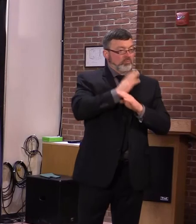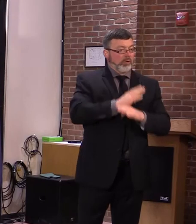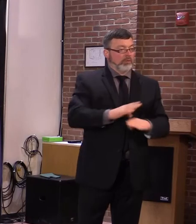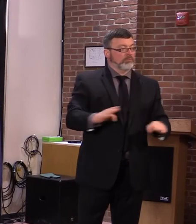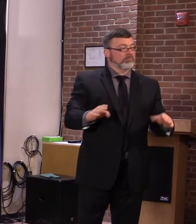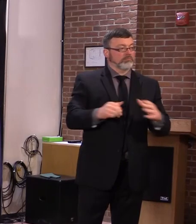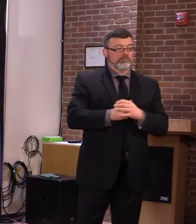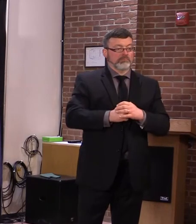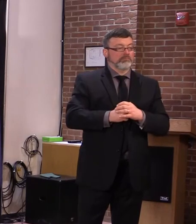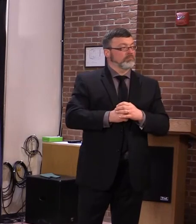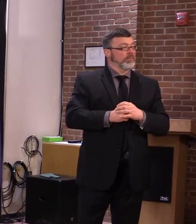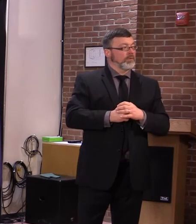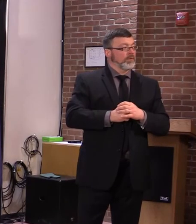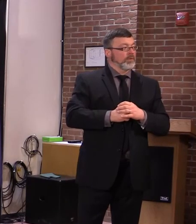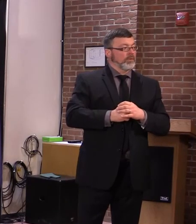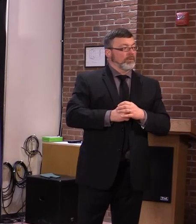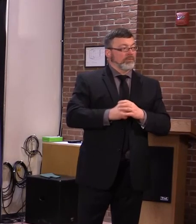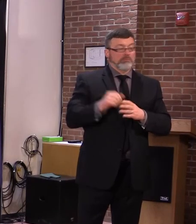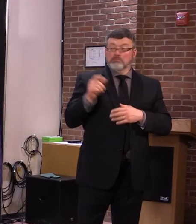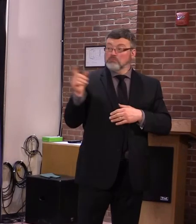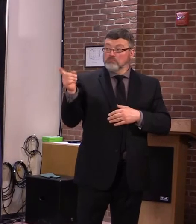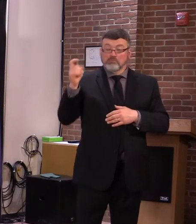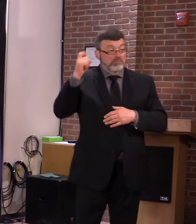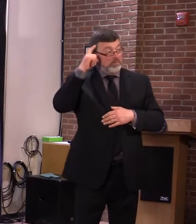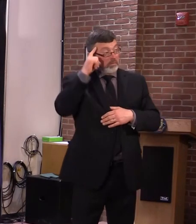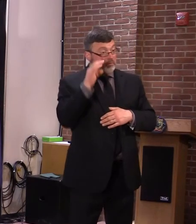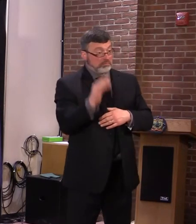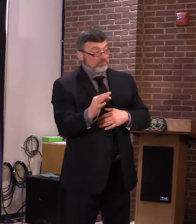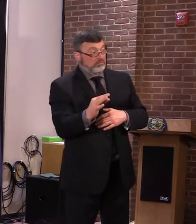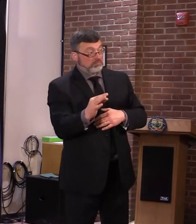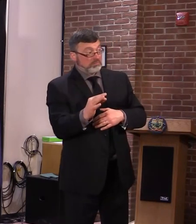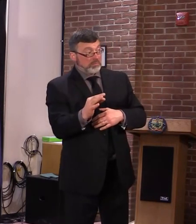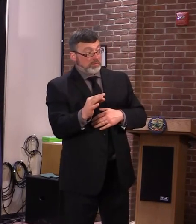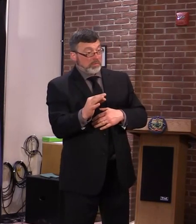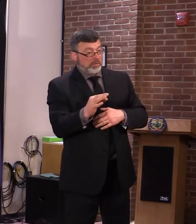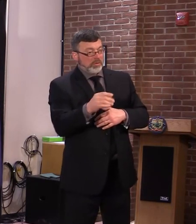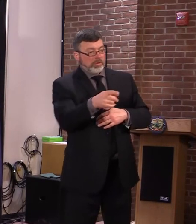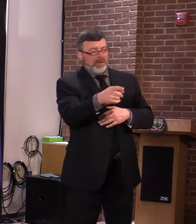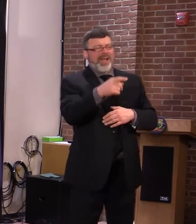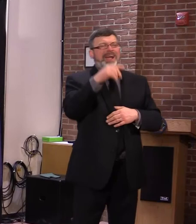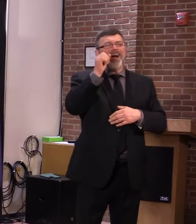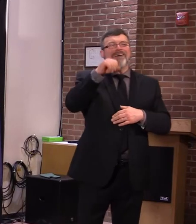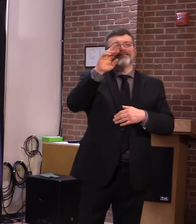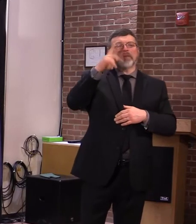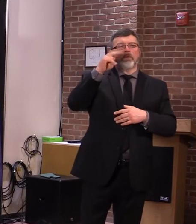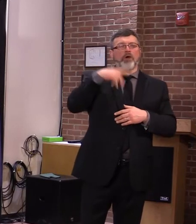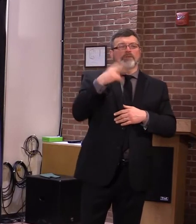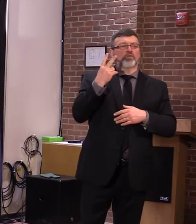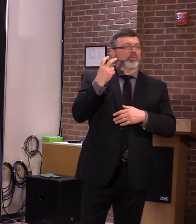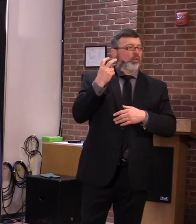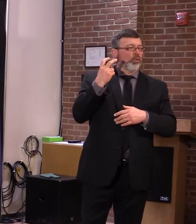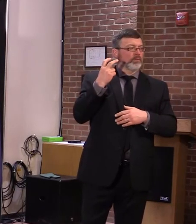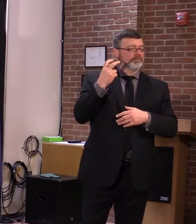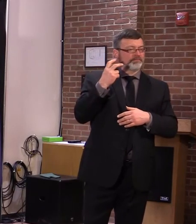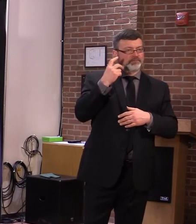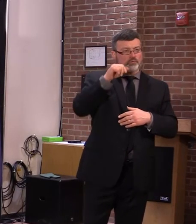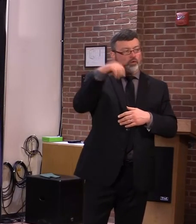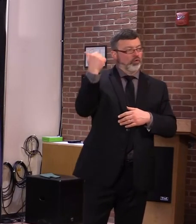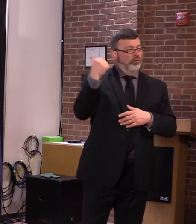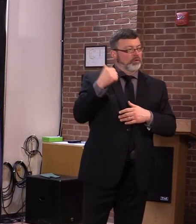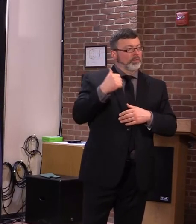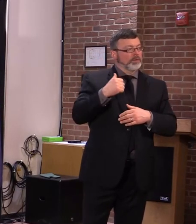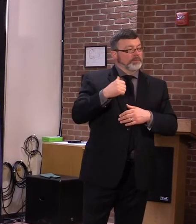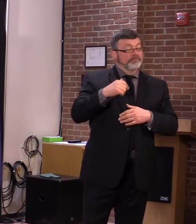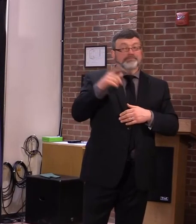Did you get everything, Lexi? Oh, just one or two more questions, actually. I wanted to clarify something about the tests at home